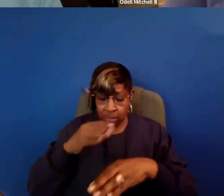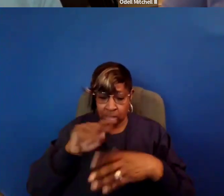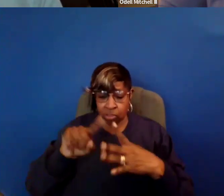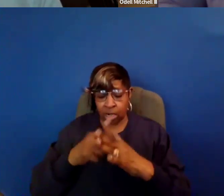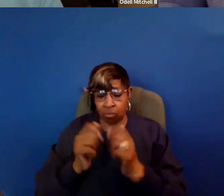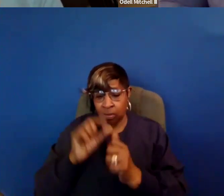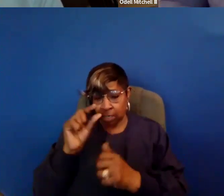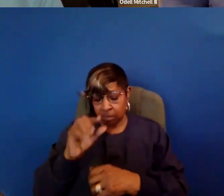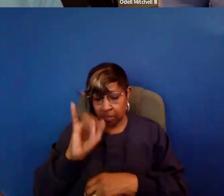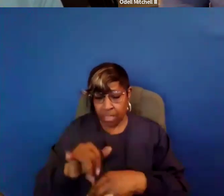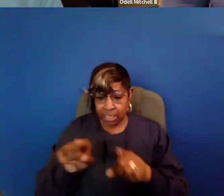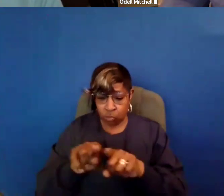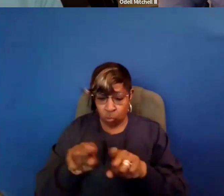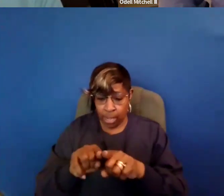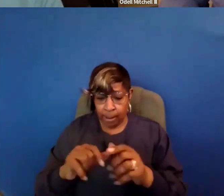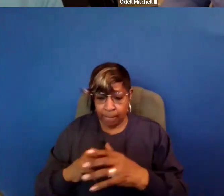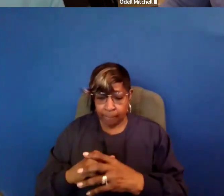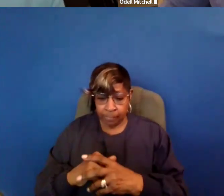as well.